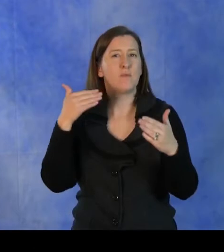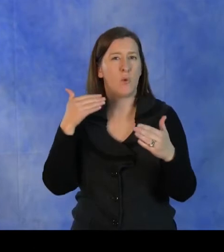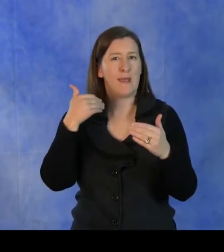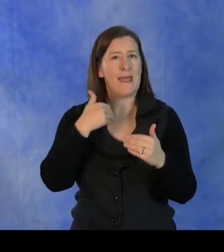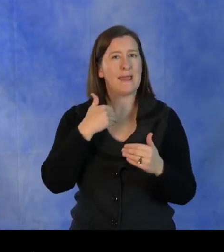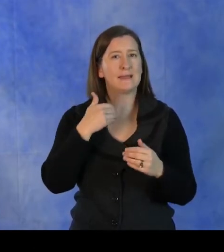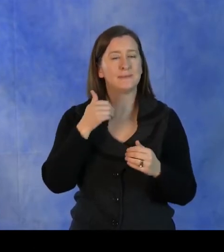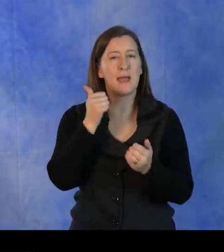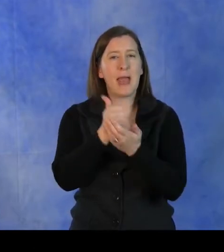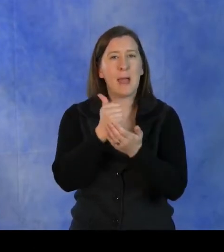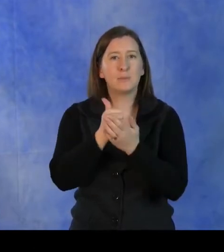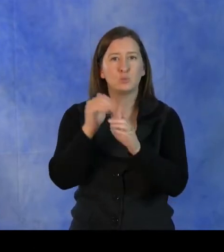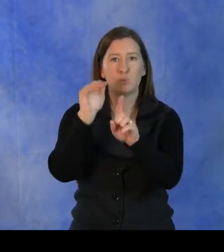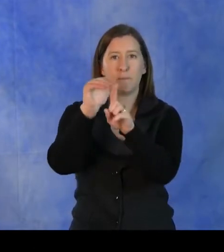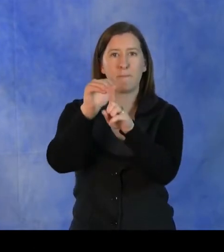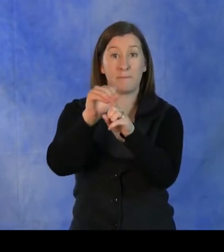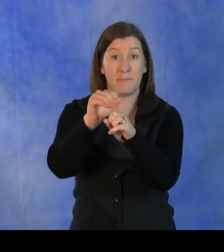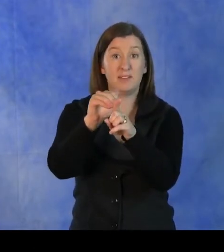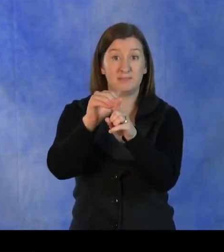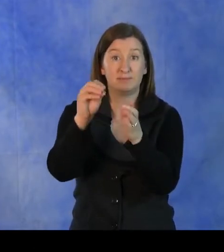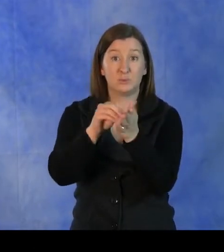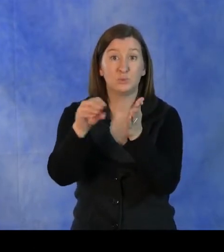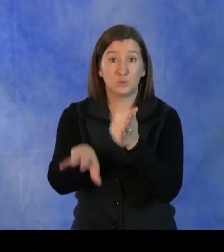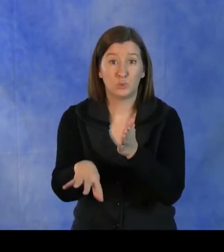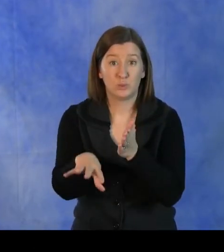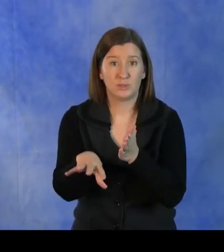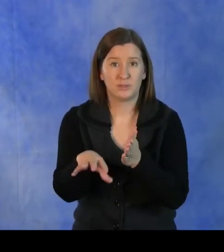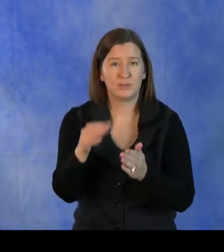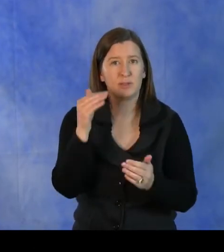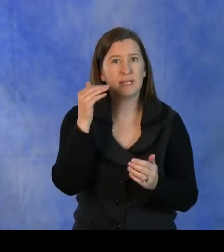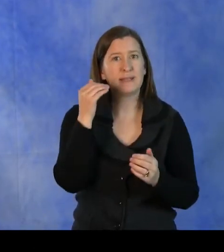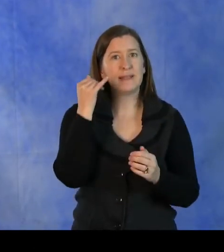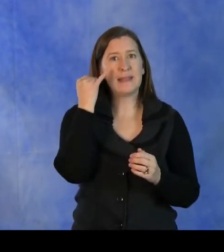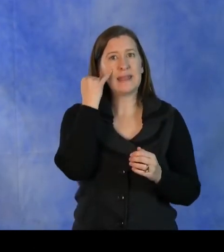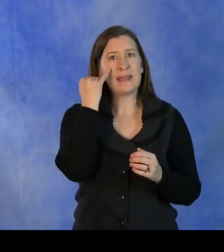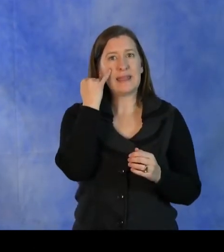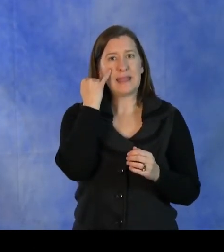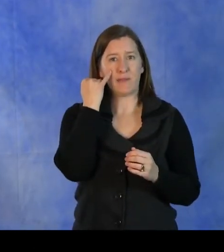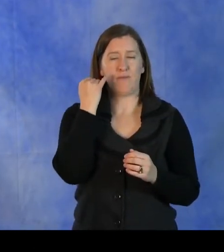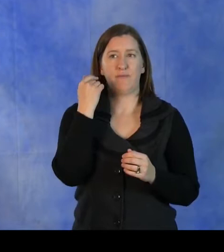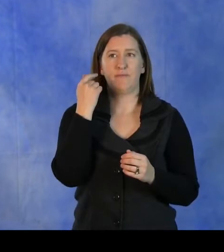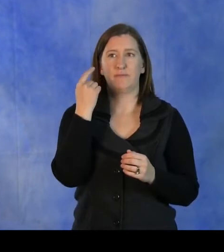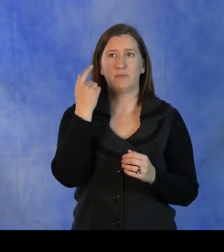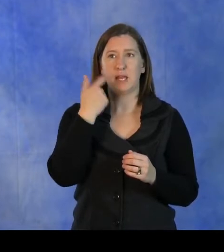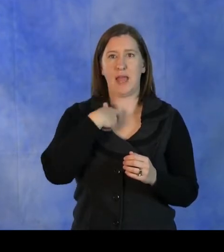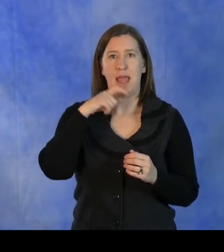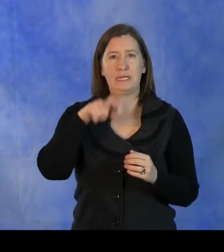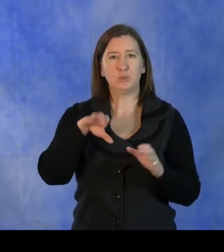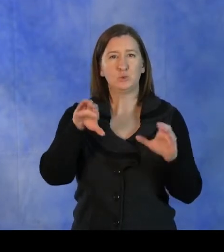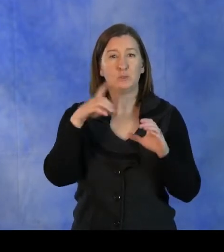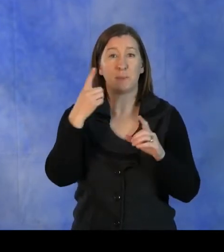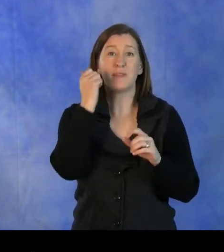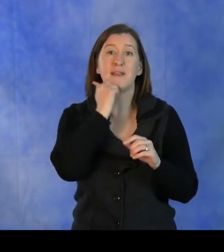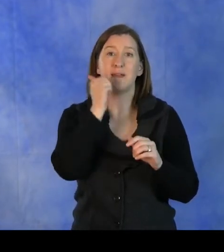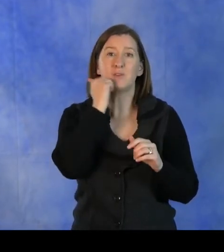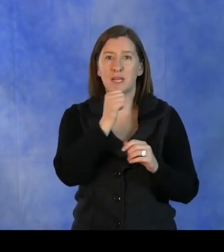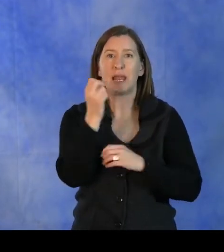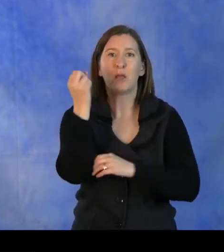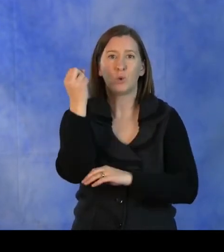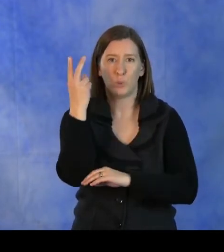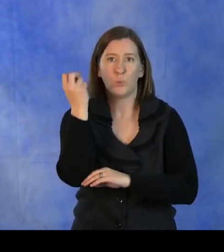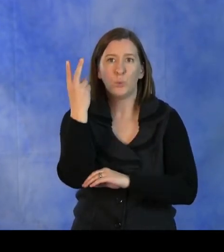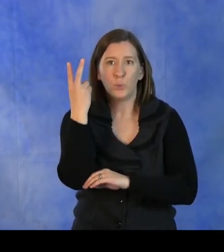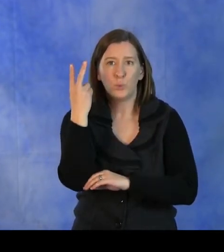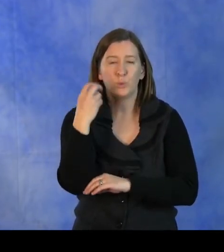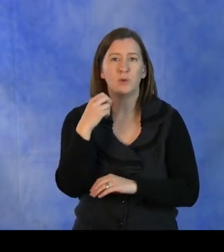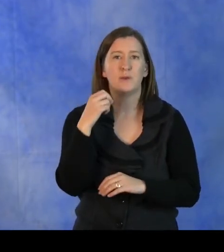Also with technology, that, it helps to remind students. Suppose if